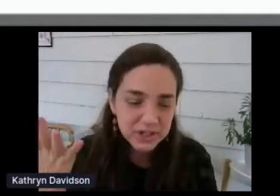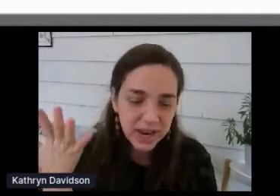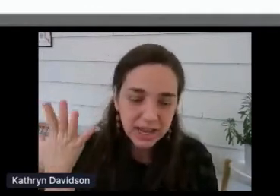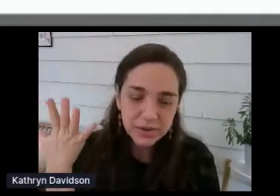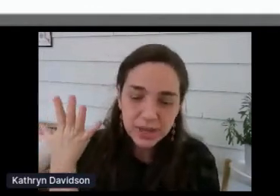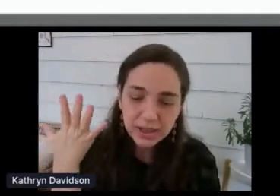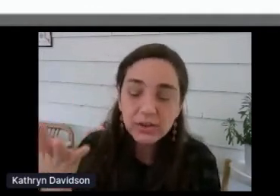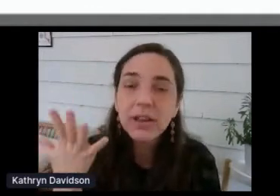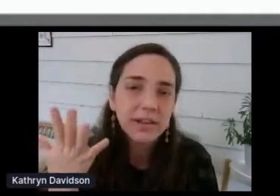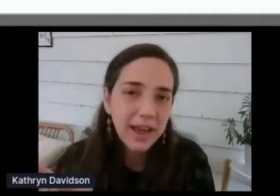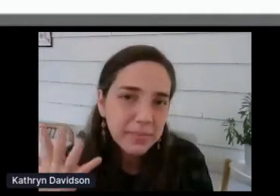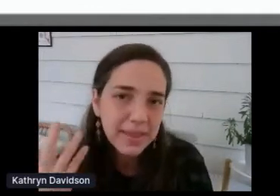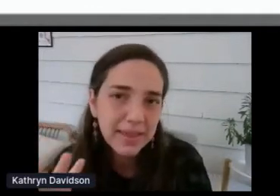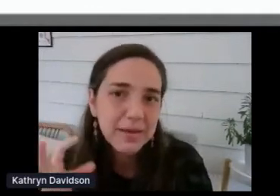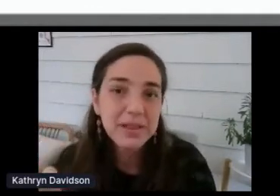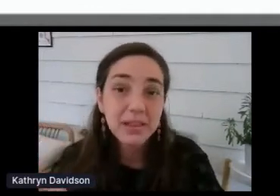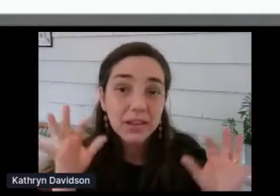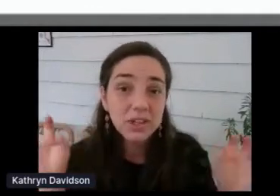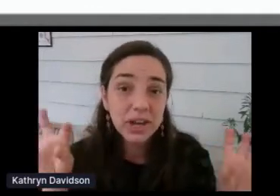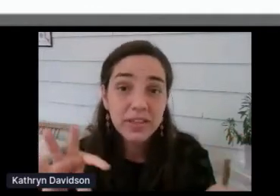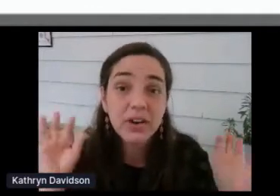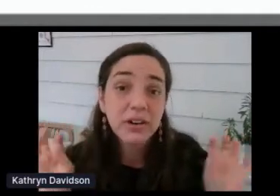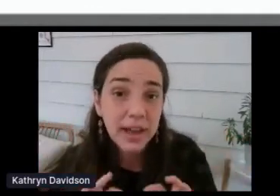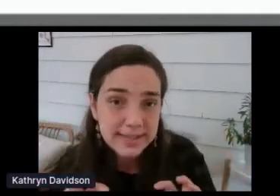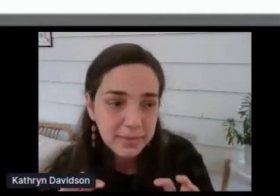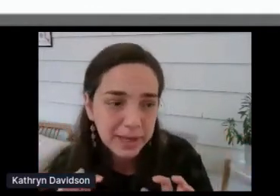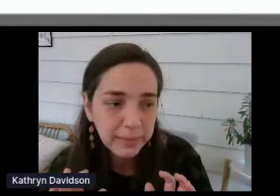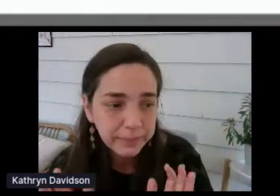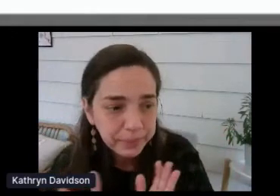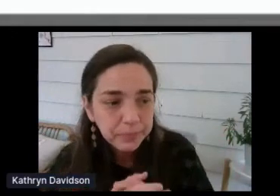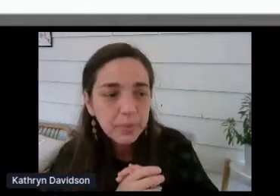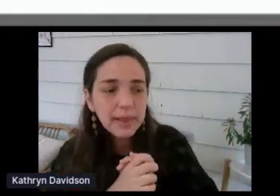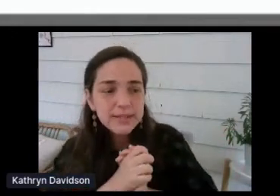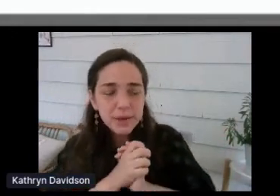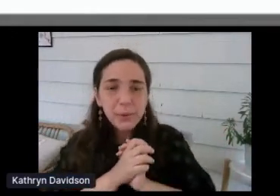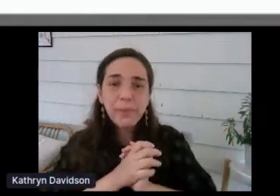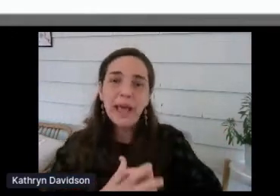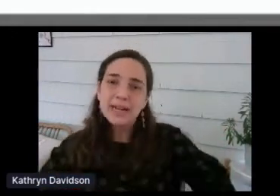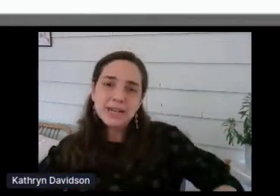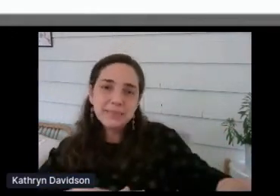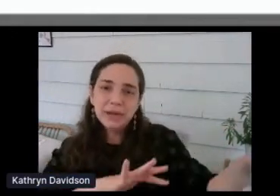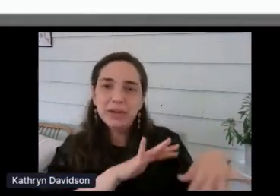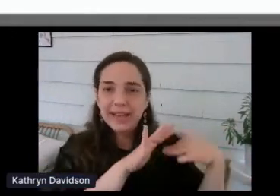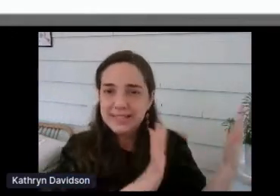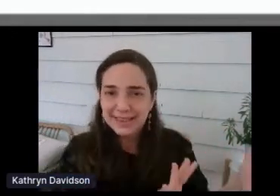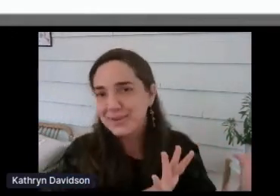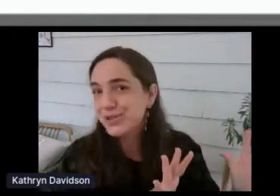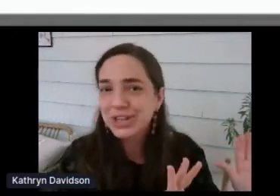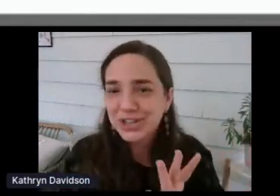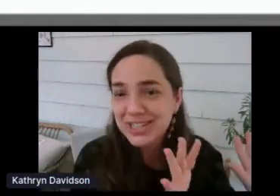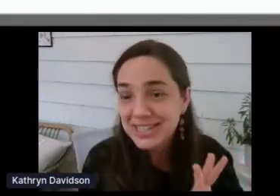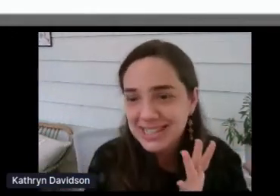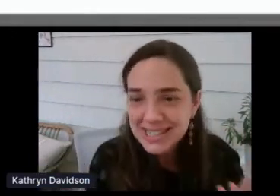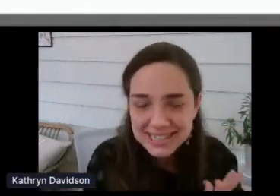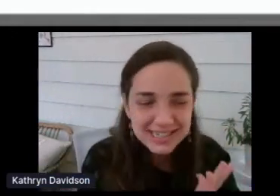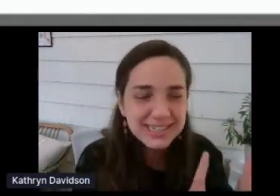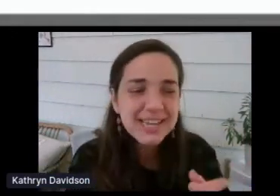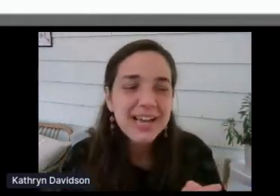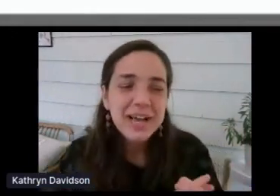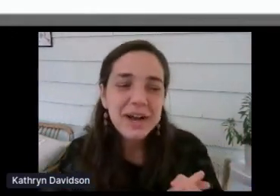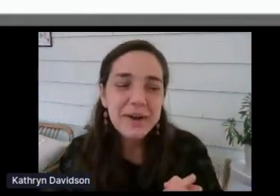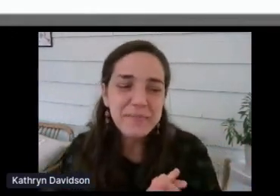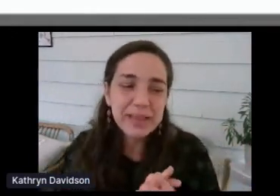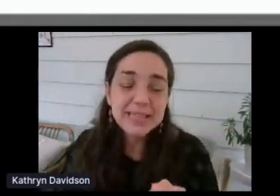in language, you can learn a lot by thinking about the logic that underlies that meaning. So I talked about looking at sign language structure since the